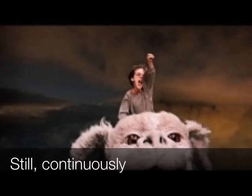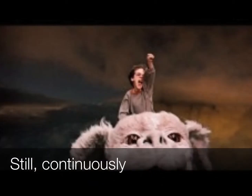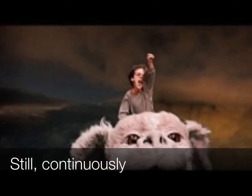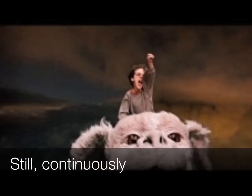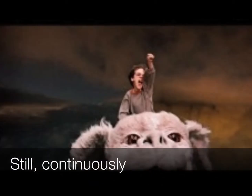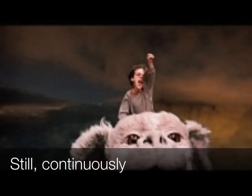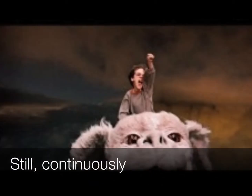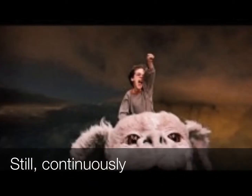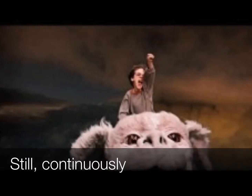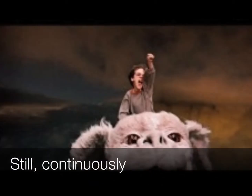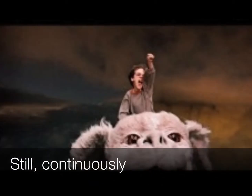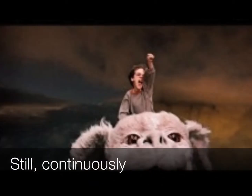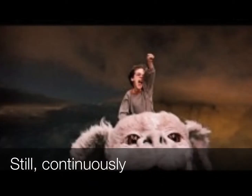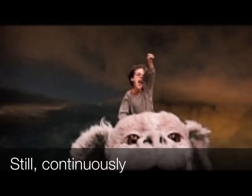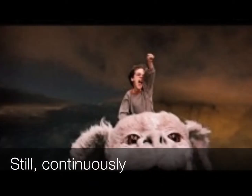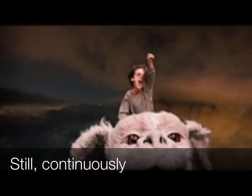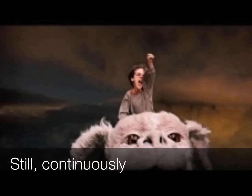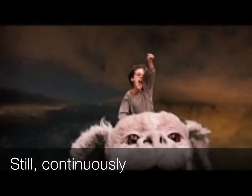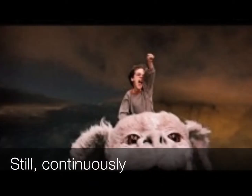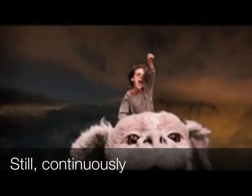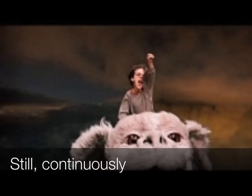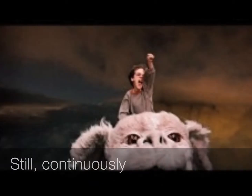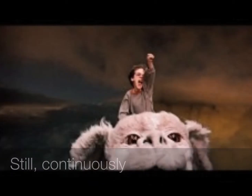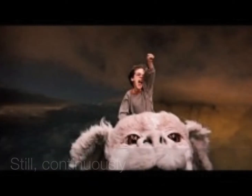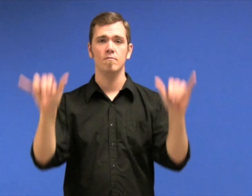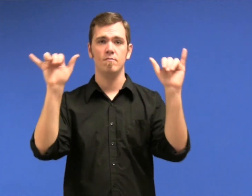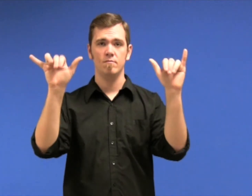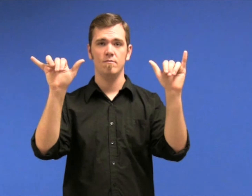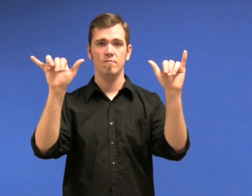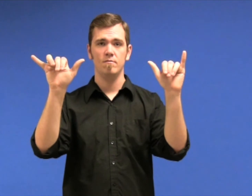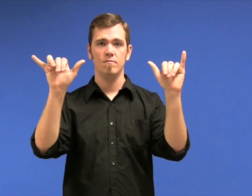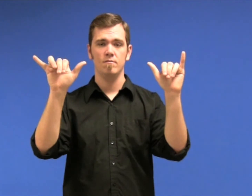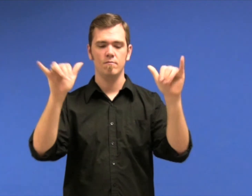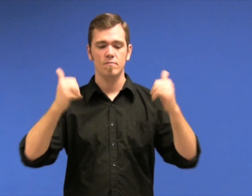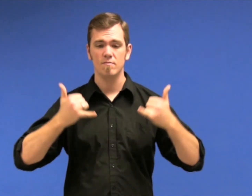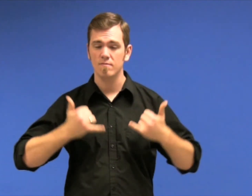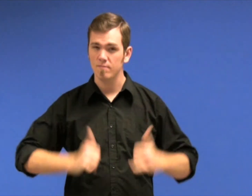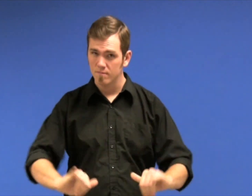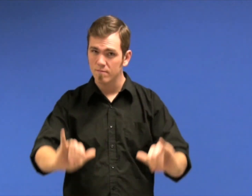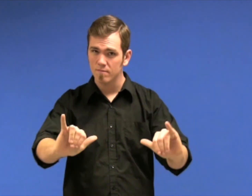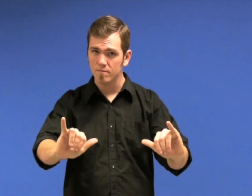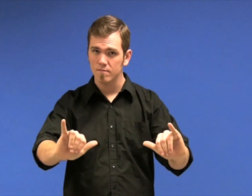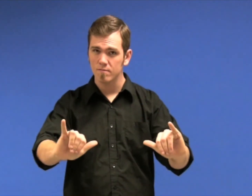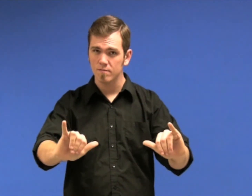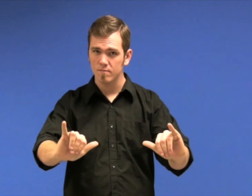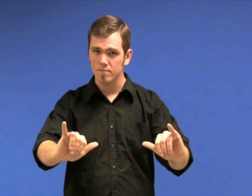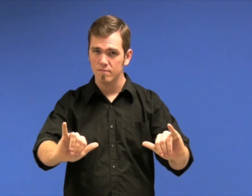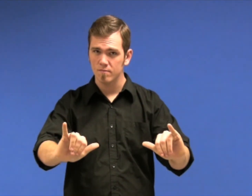Now the sign for still, like something still happening, is still.